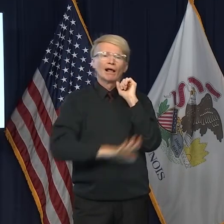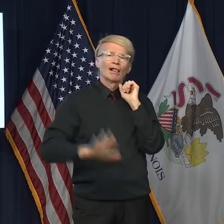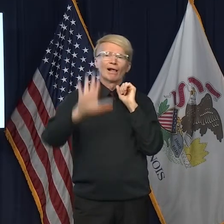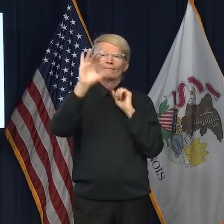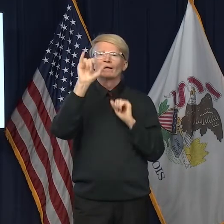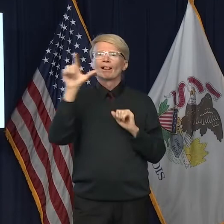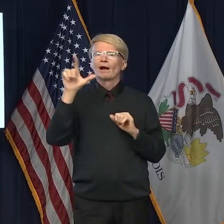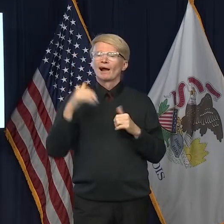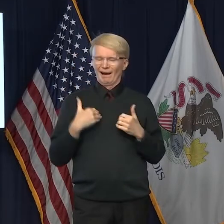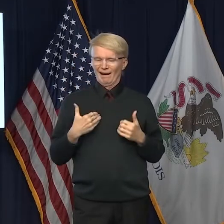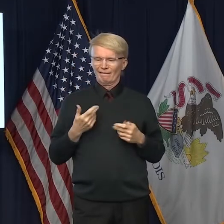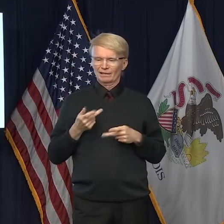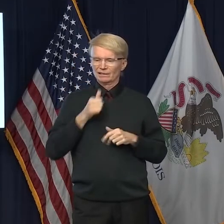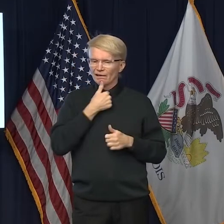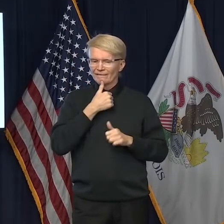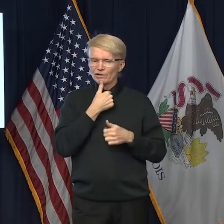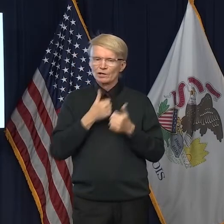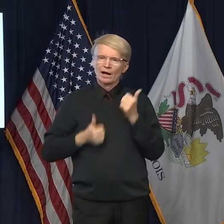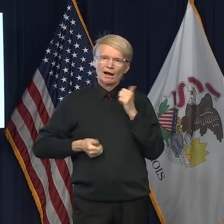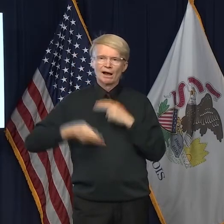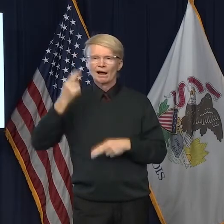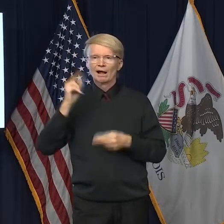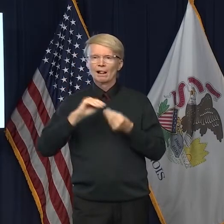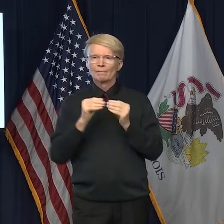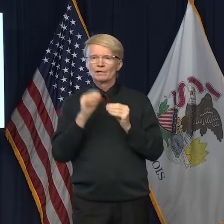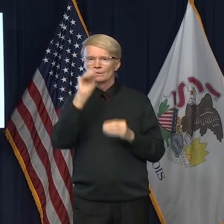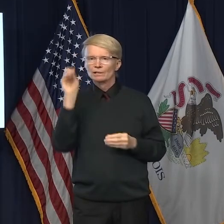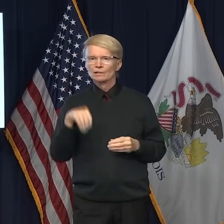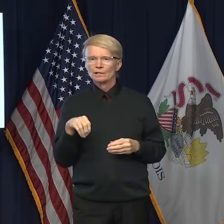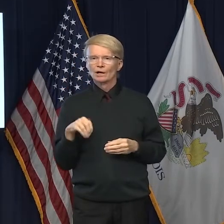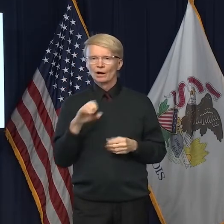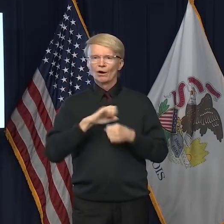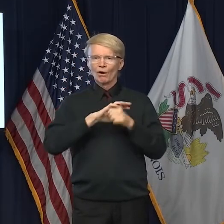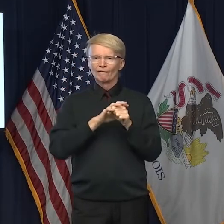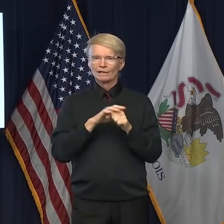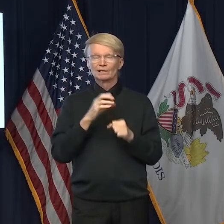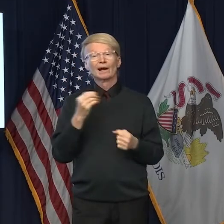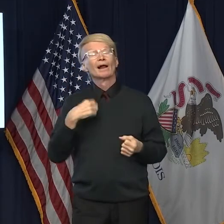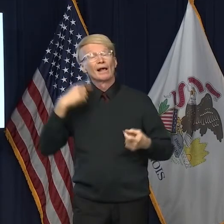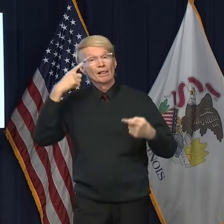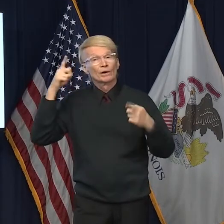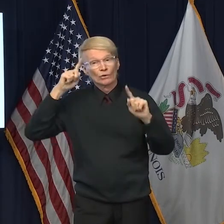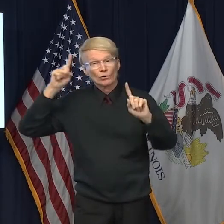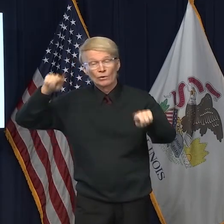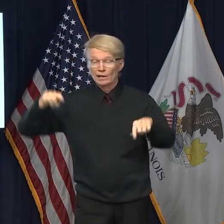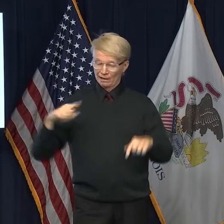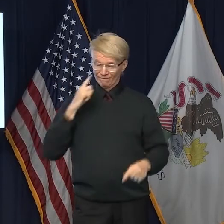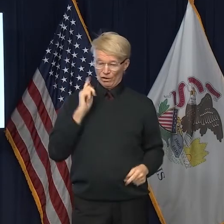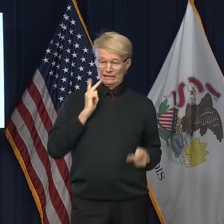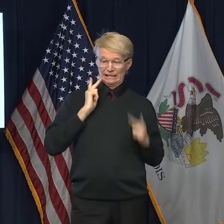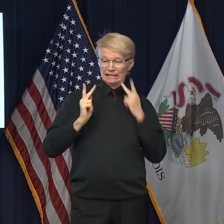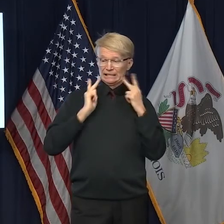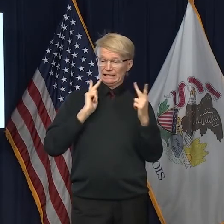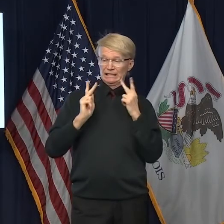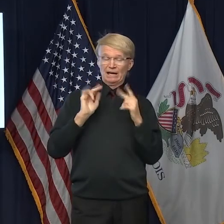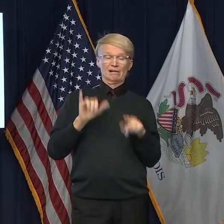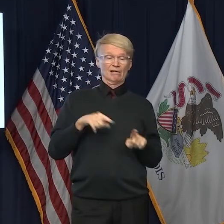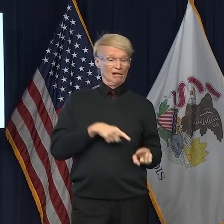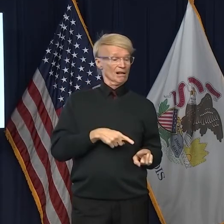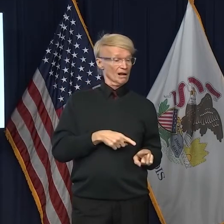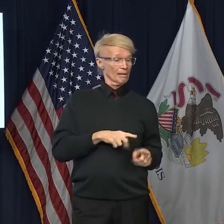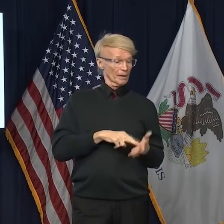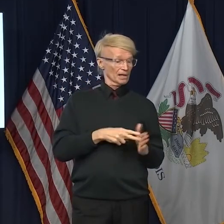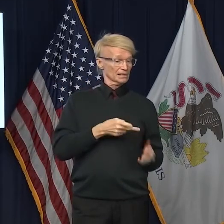with COVID. And I think that most people would agree that a proxy for seeing the most suffering in a county would be